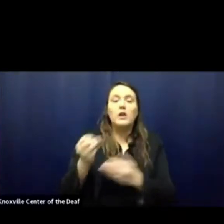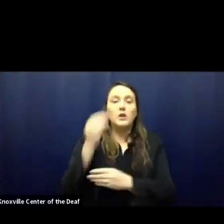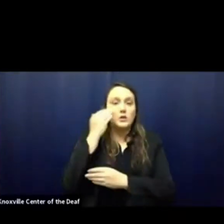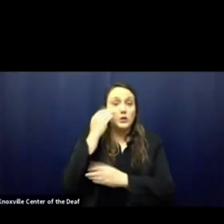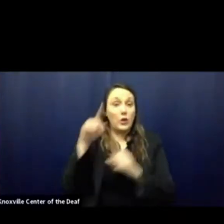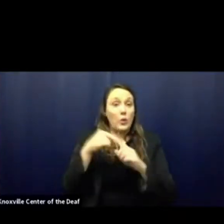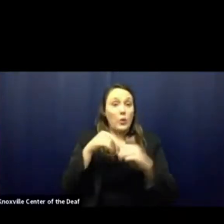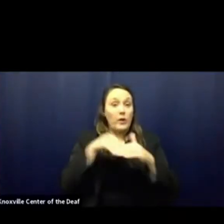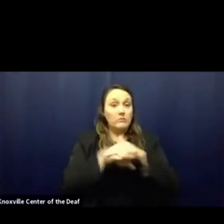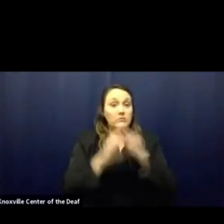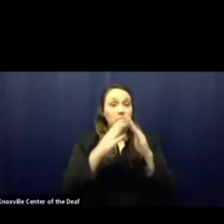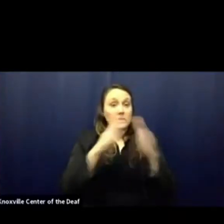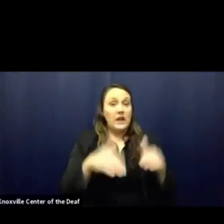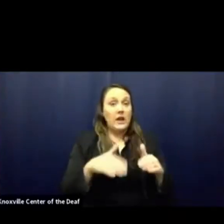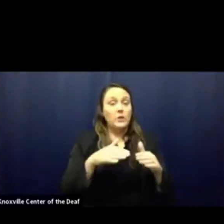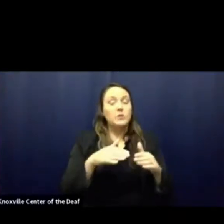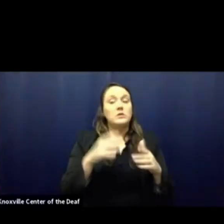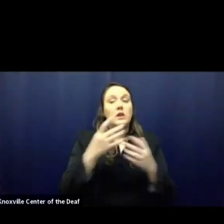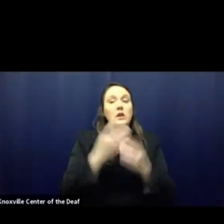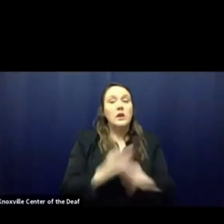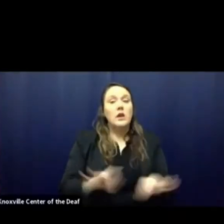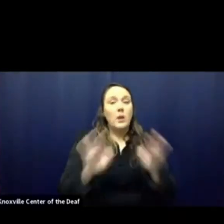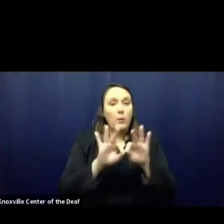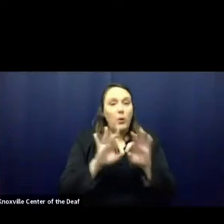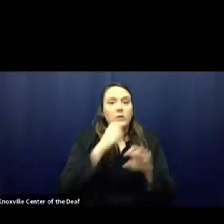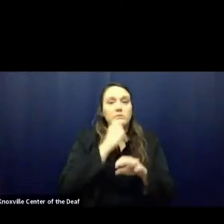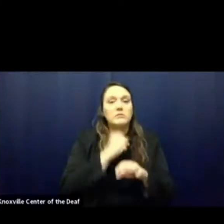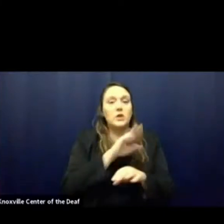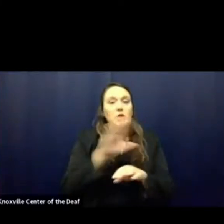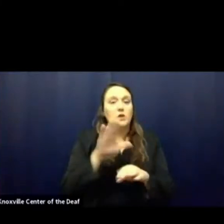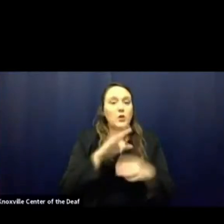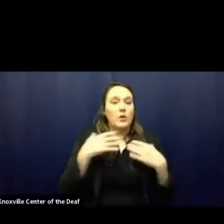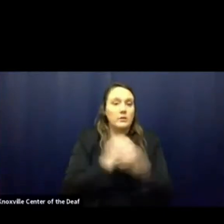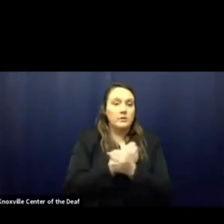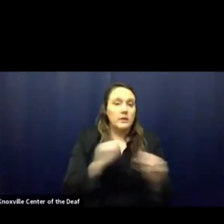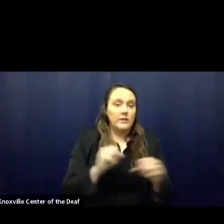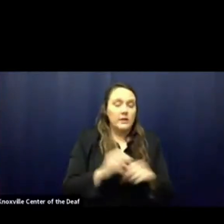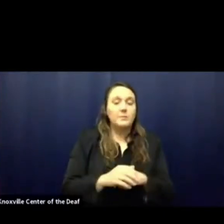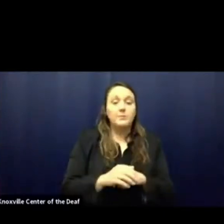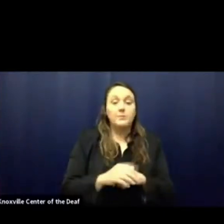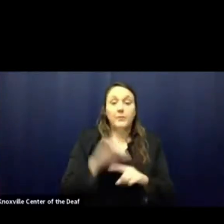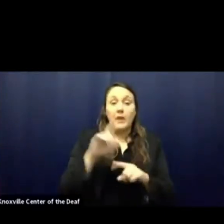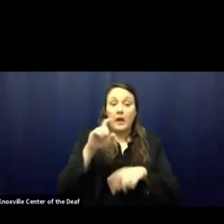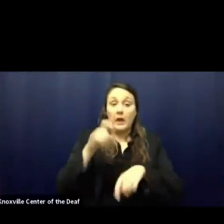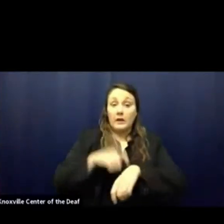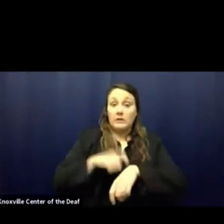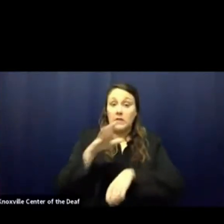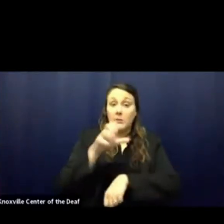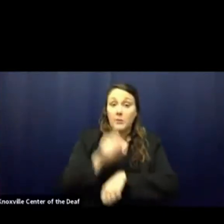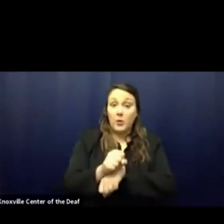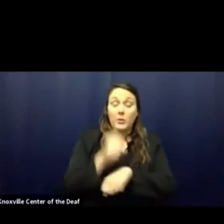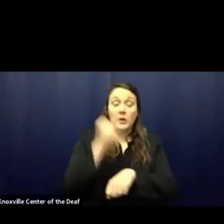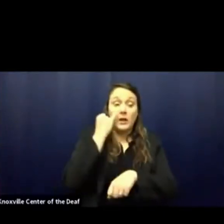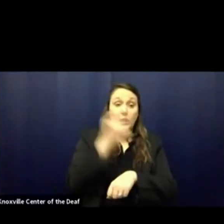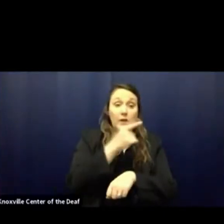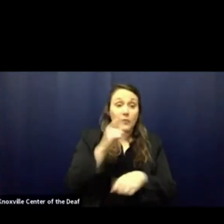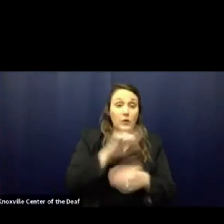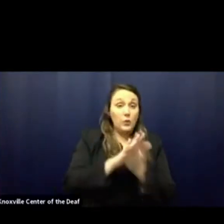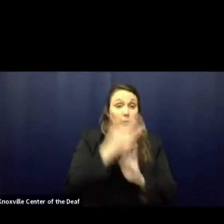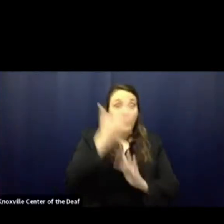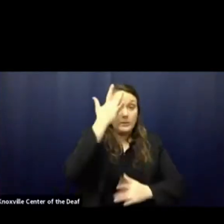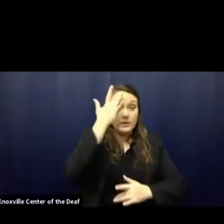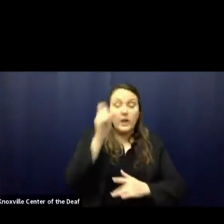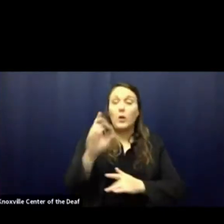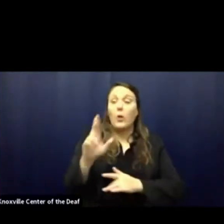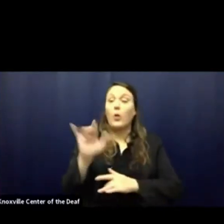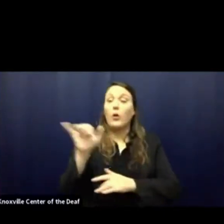you and your family members. When it comes time for the appointment, if you are ill or the service provider is ill, reschedule